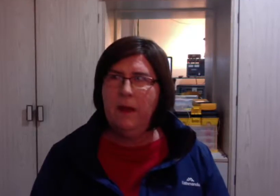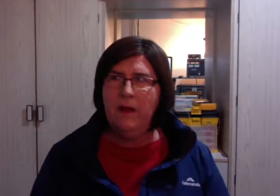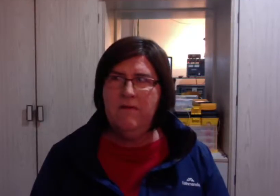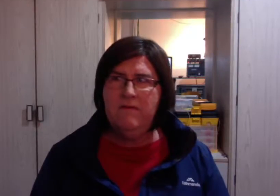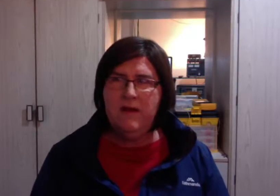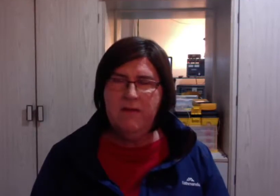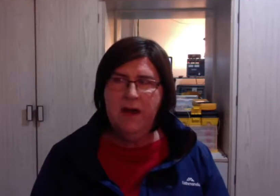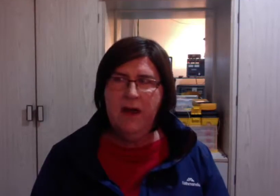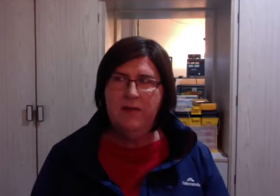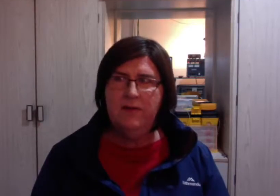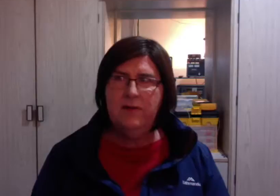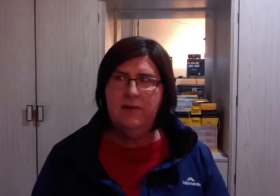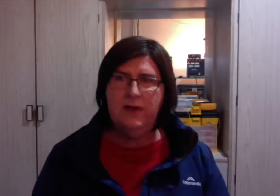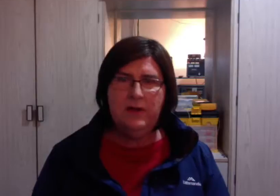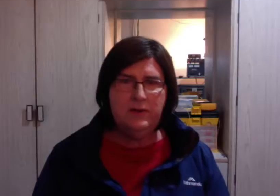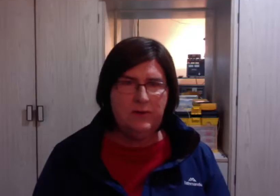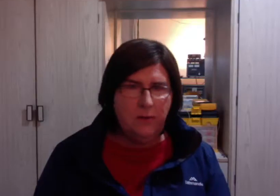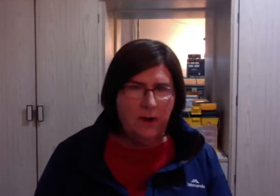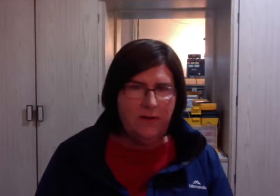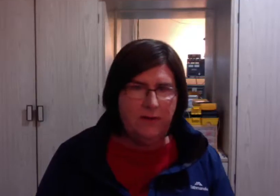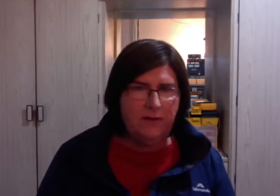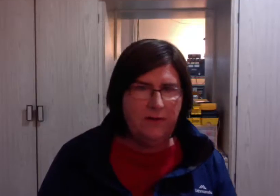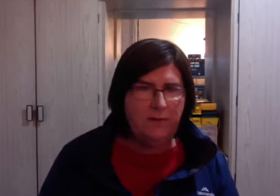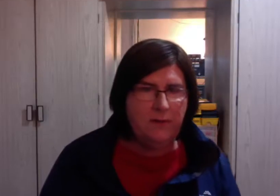I've never had to do a sand dune twice in the Simpson,